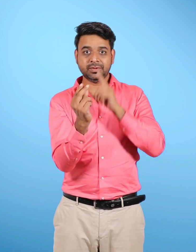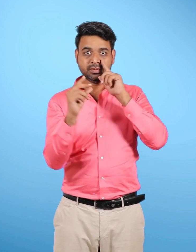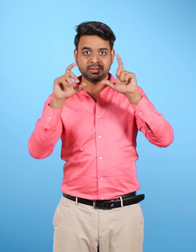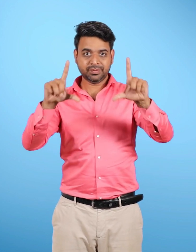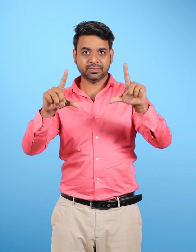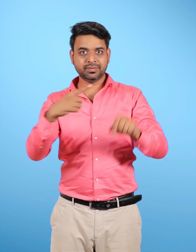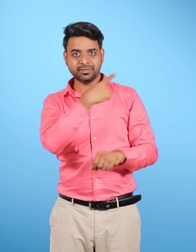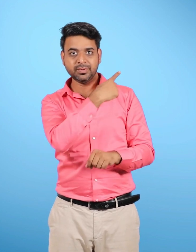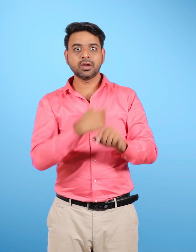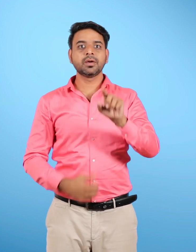Figure 12.2a.